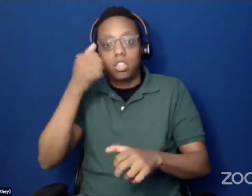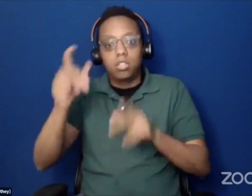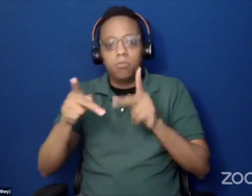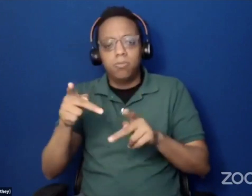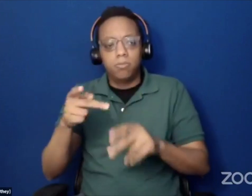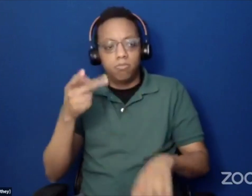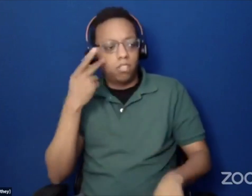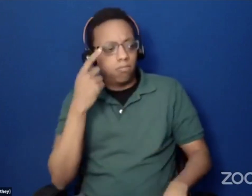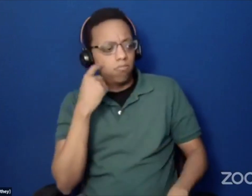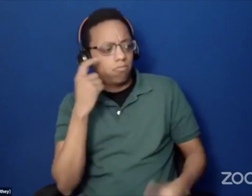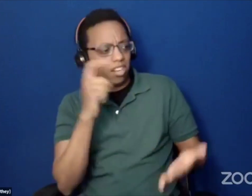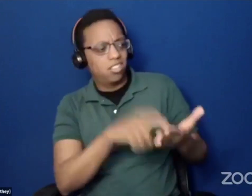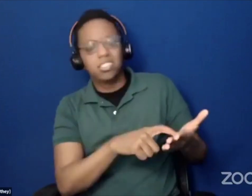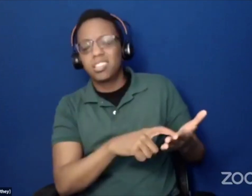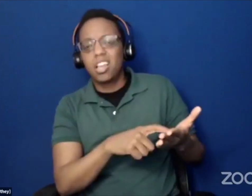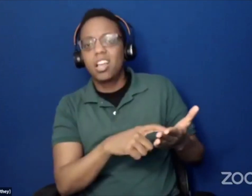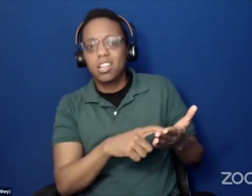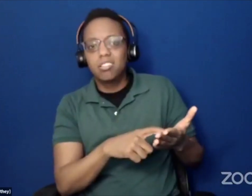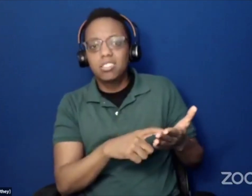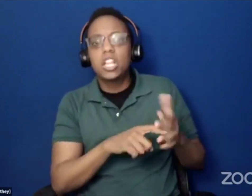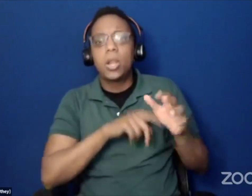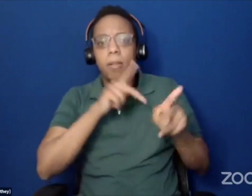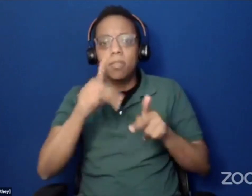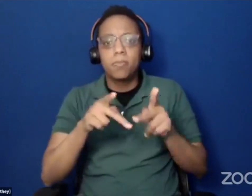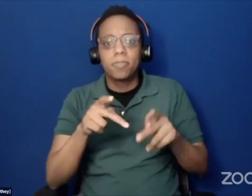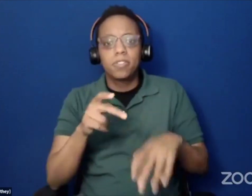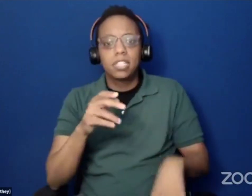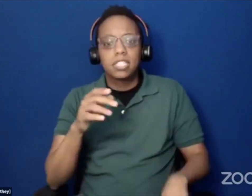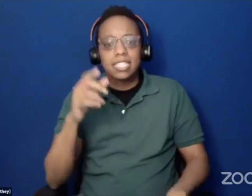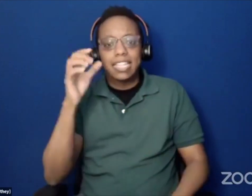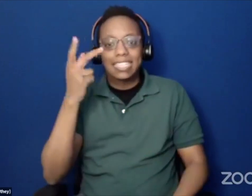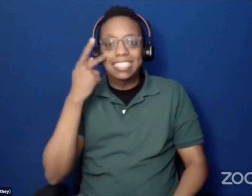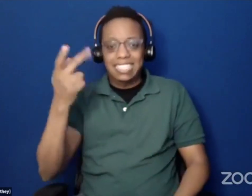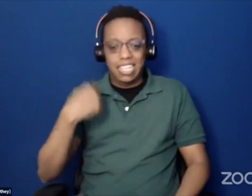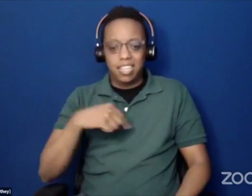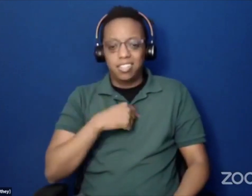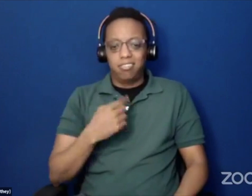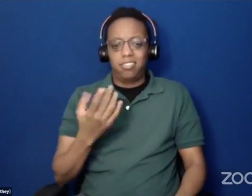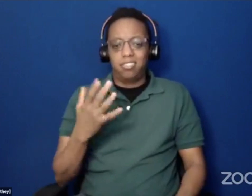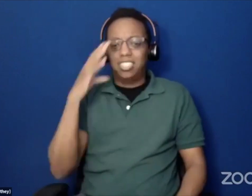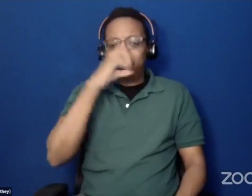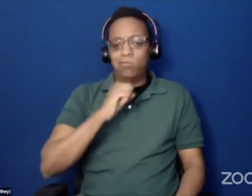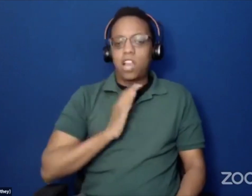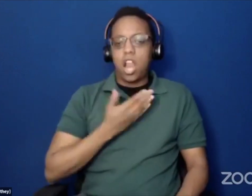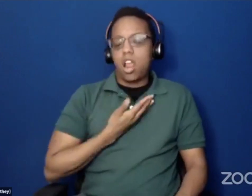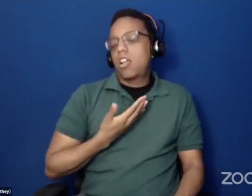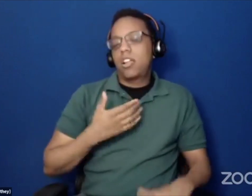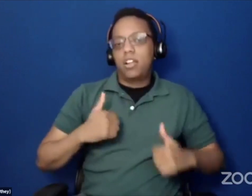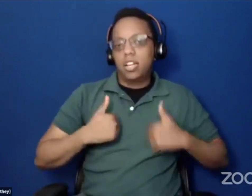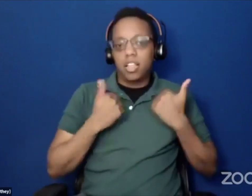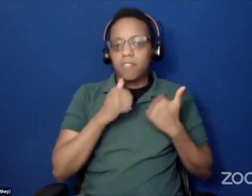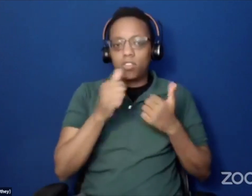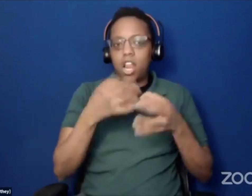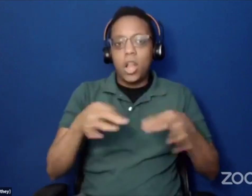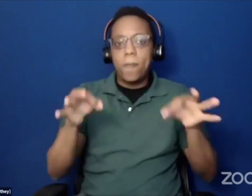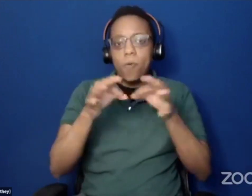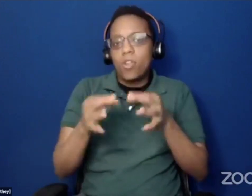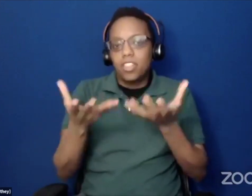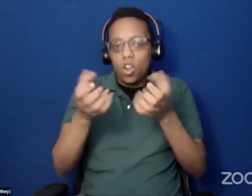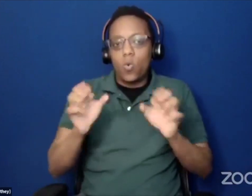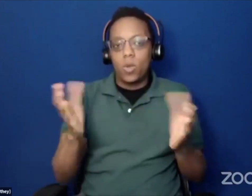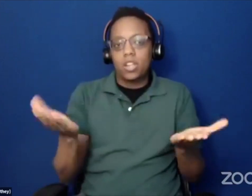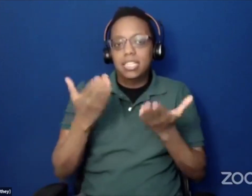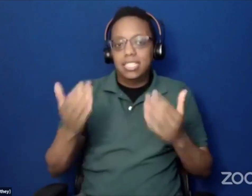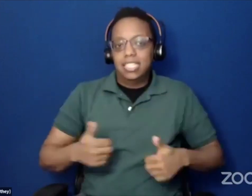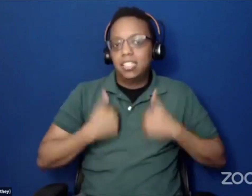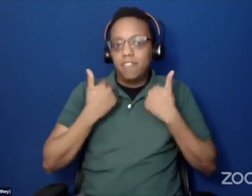people who see that we should, that our life doesn't matter, that we shouldn't be here, that we shouldn't be living and breathing.